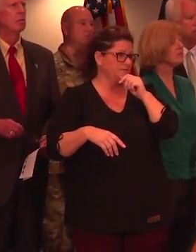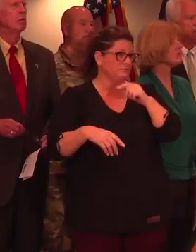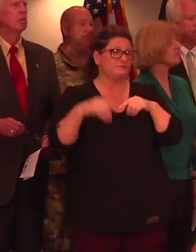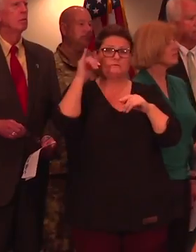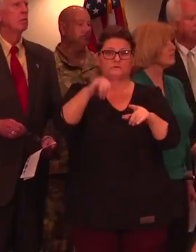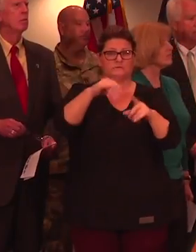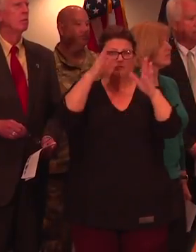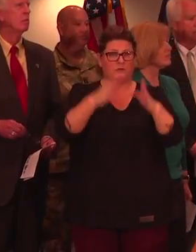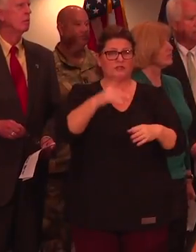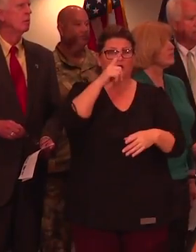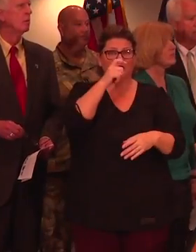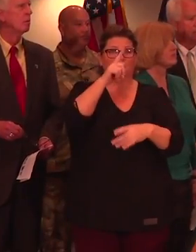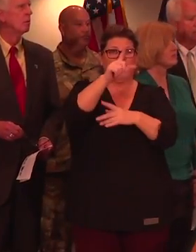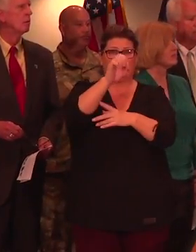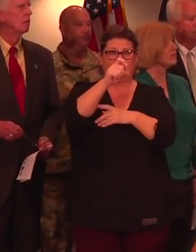facility?